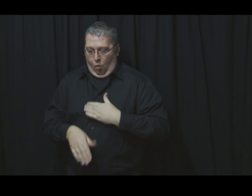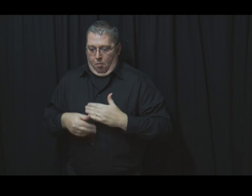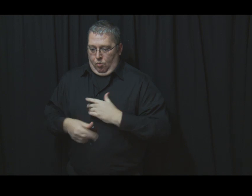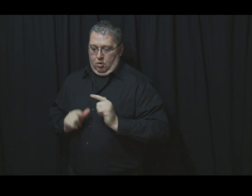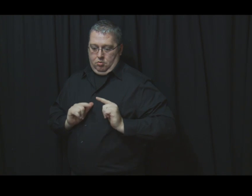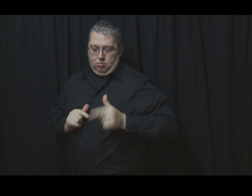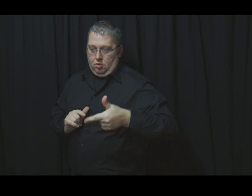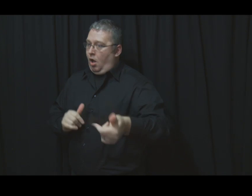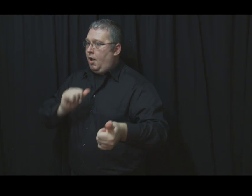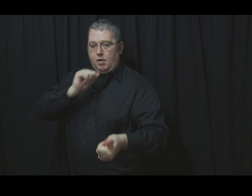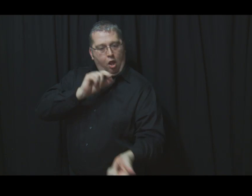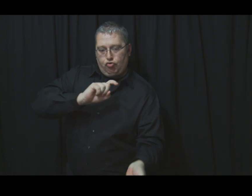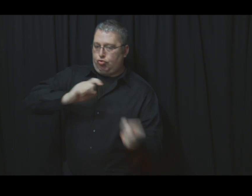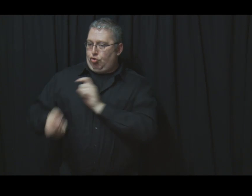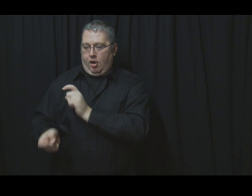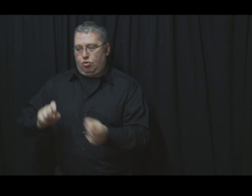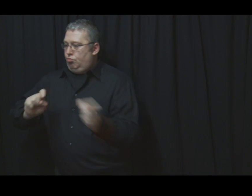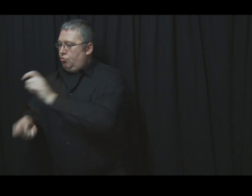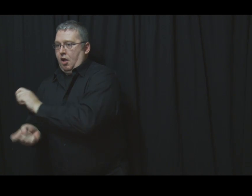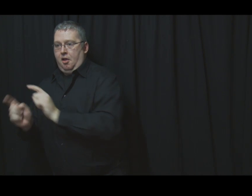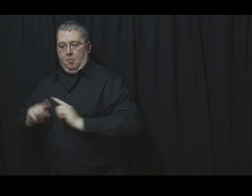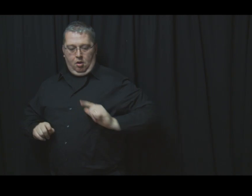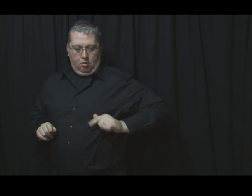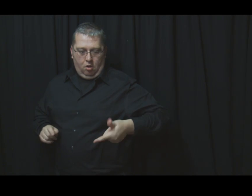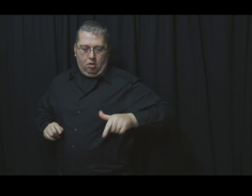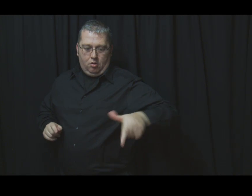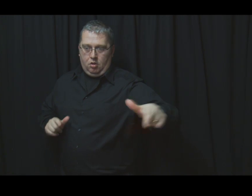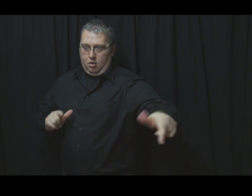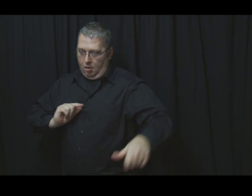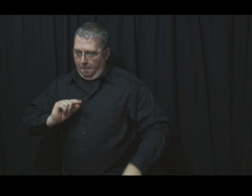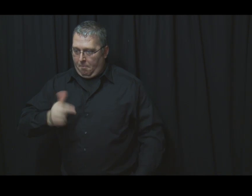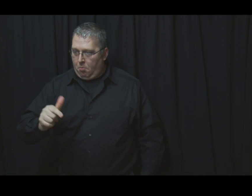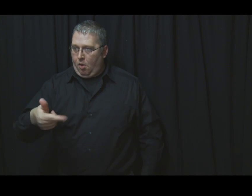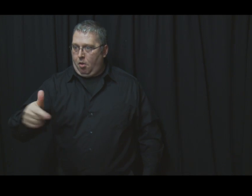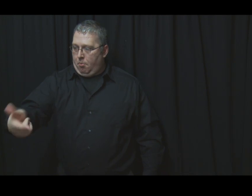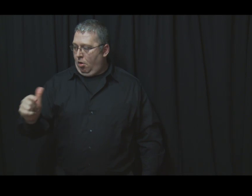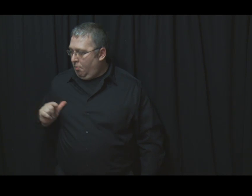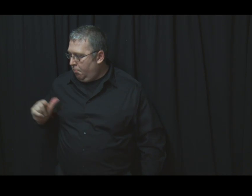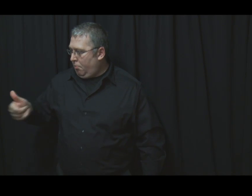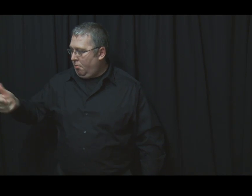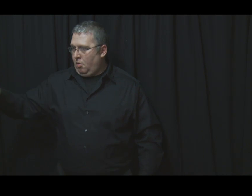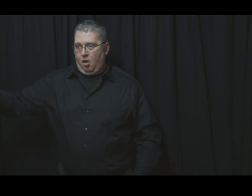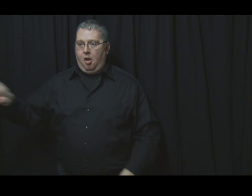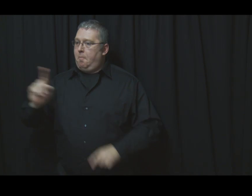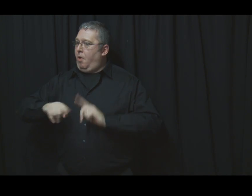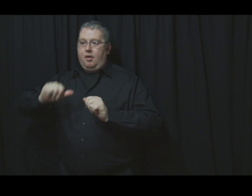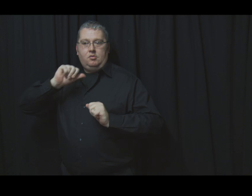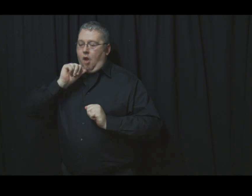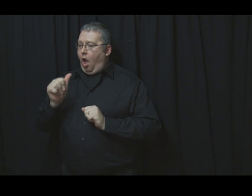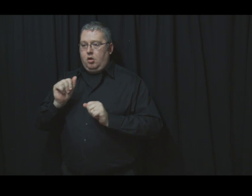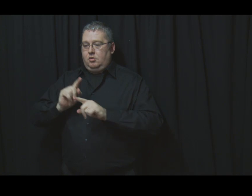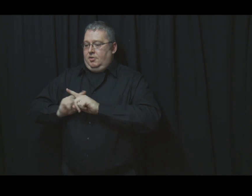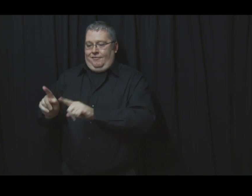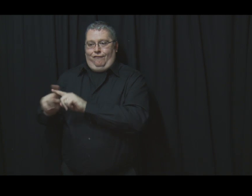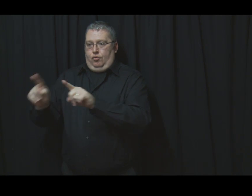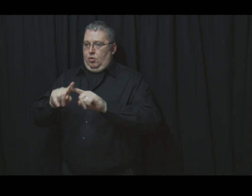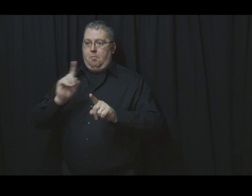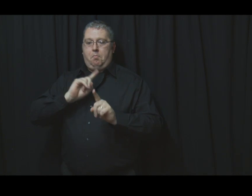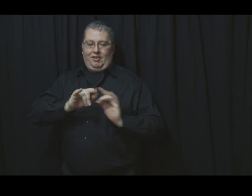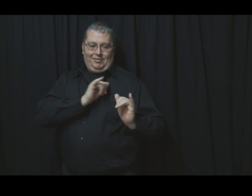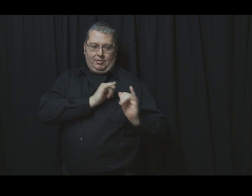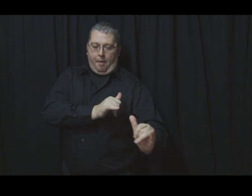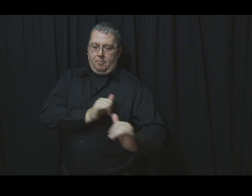kind changes into another. You'd expect to find evidence confirming a global flood of Noah's day, evidence confirming one race